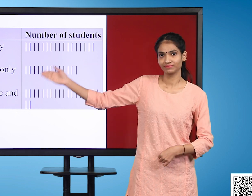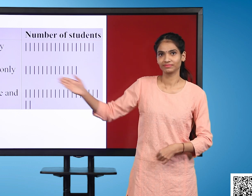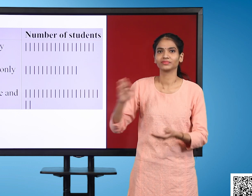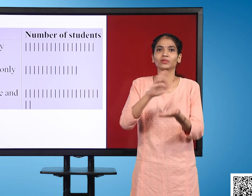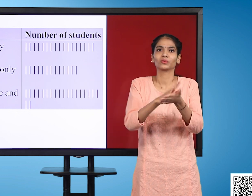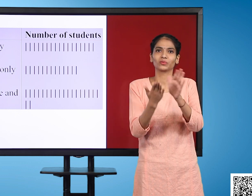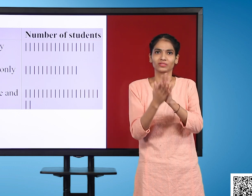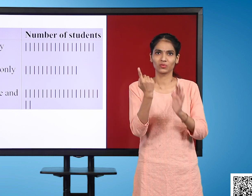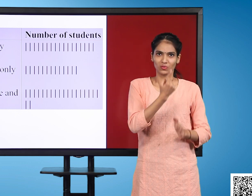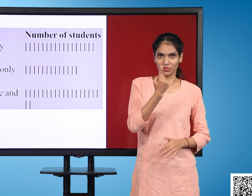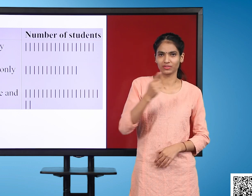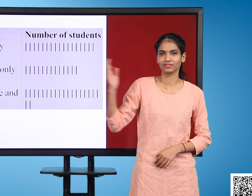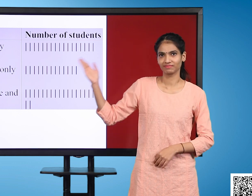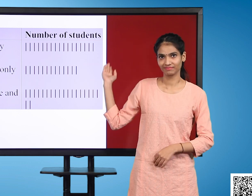marks. Chapati only,